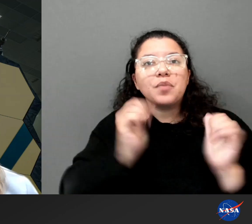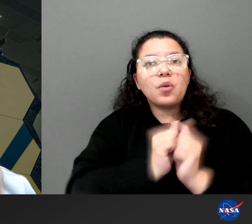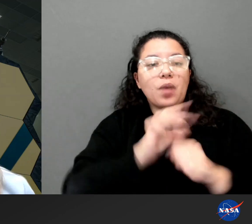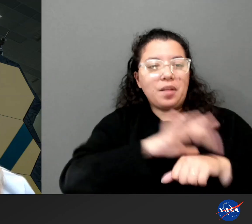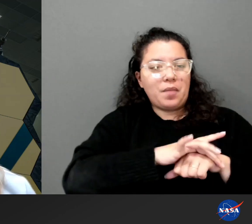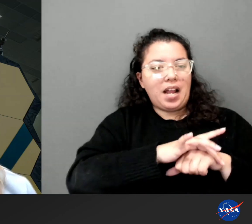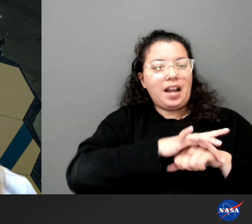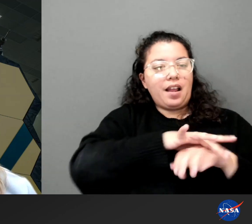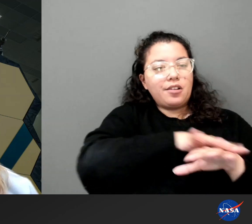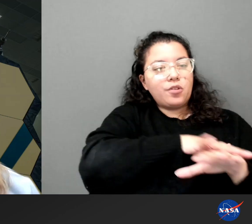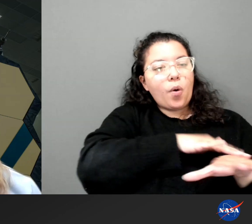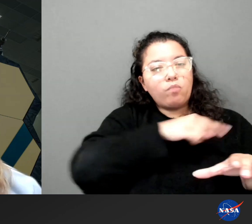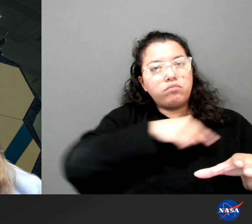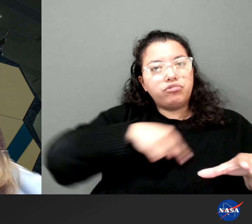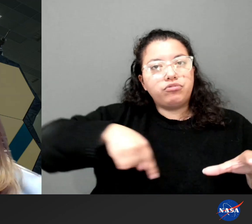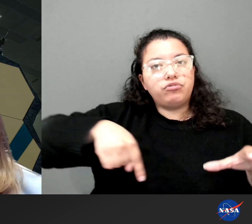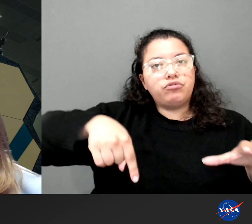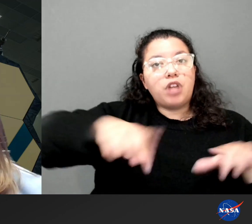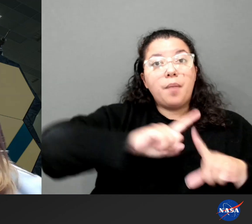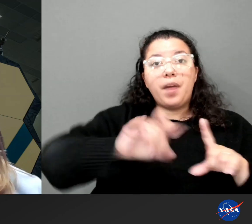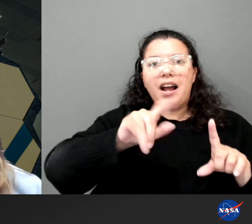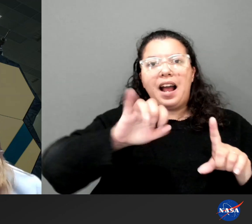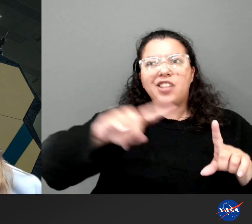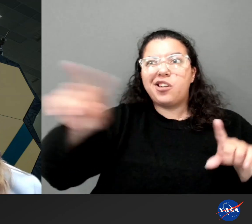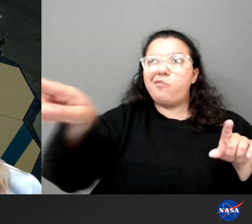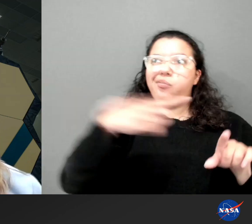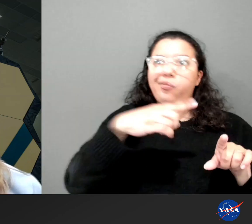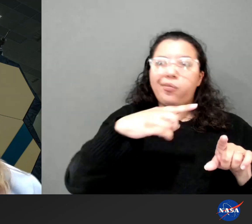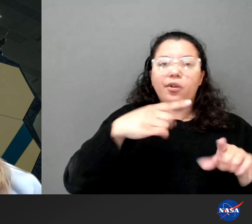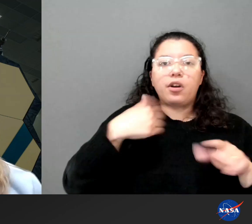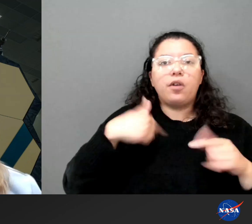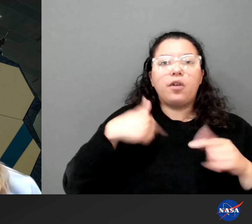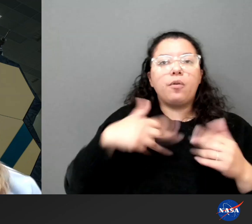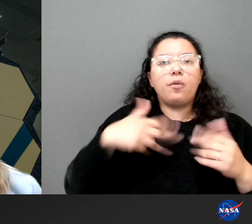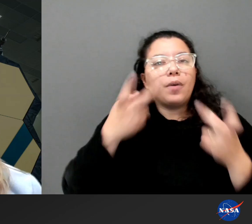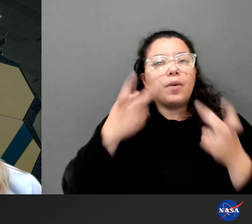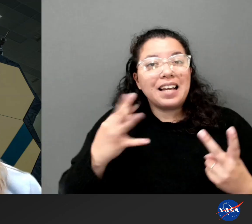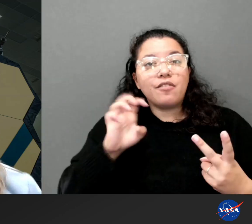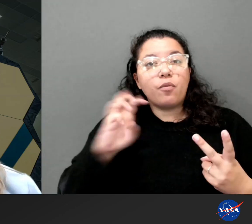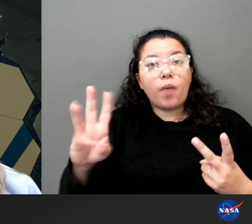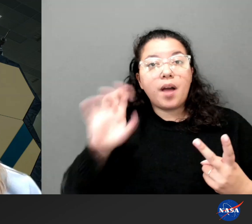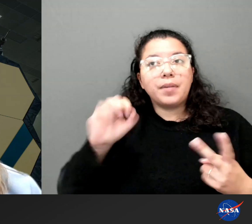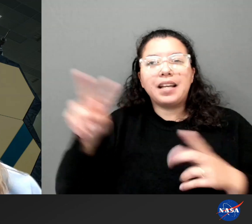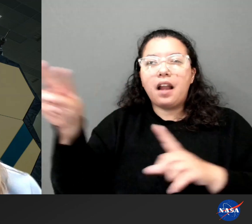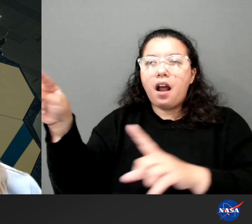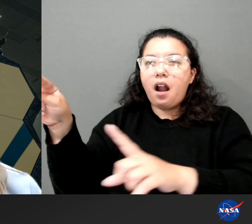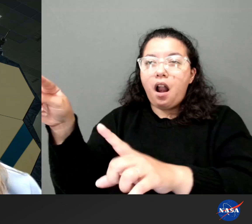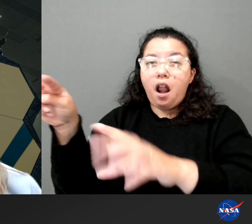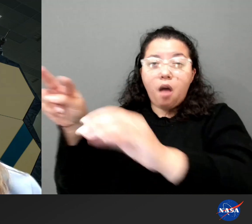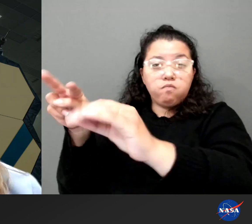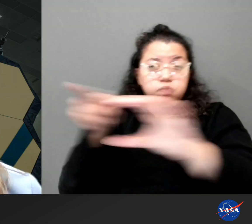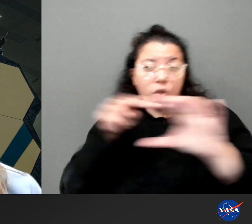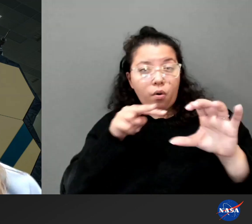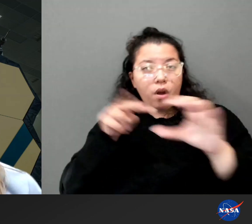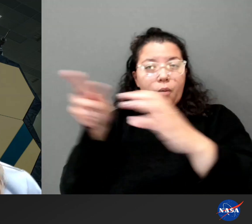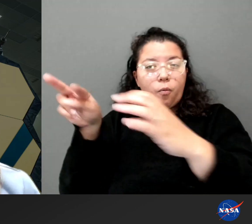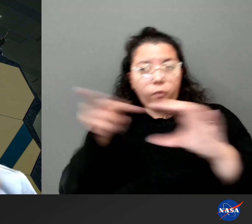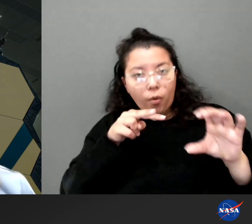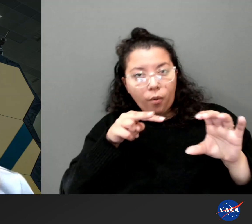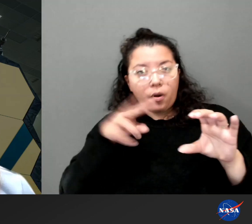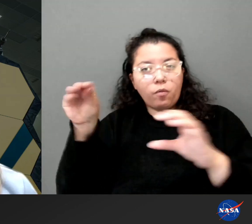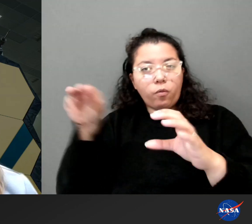could track objects moving across the sky with the James Webb Space Telescope. And asteroids were our primary candidates for doing